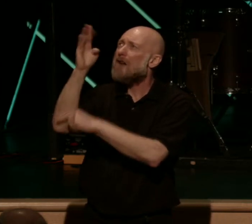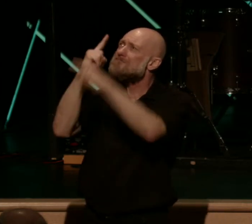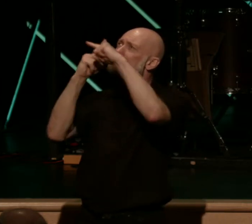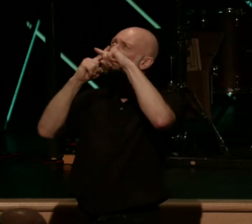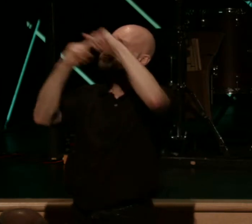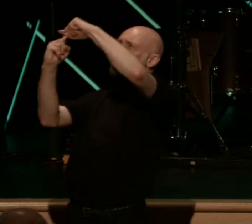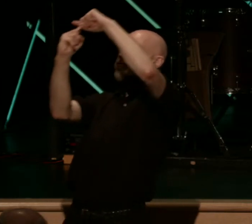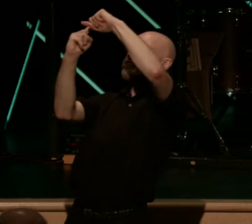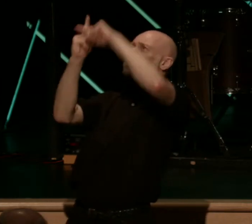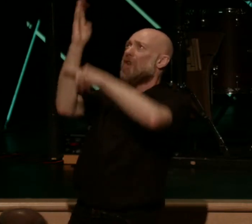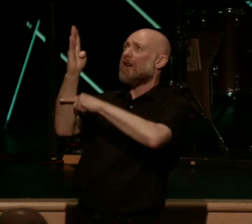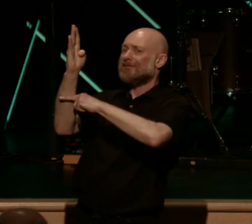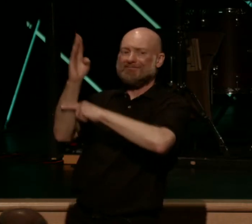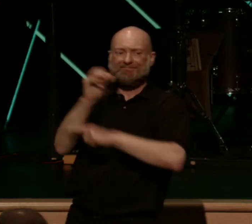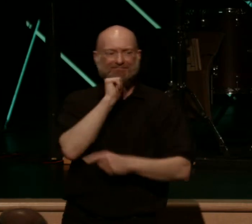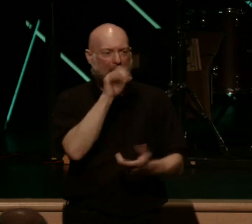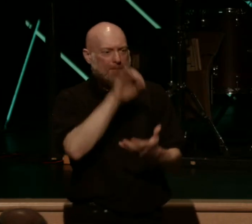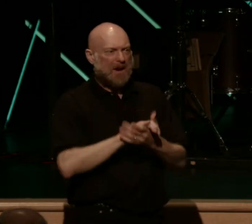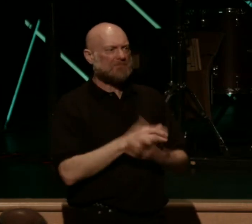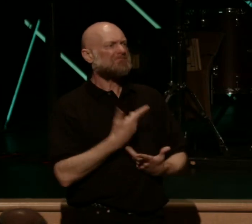alone and not in marriage,